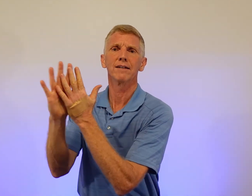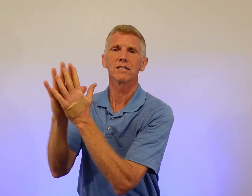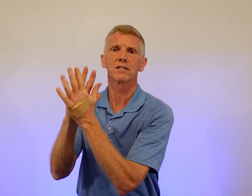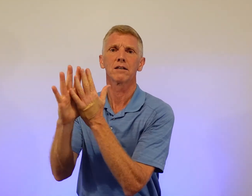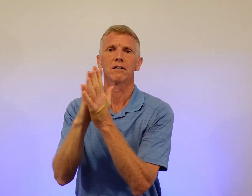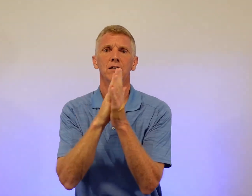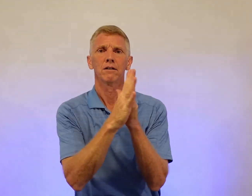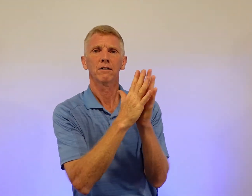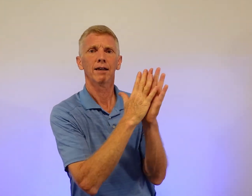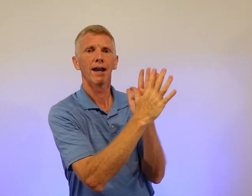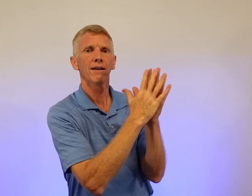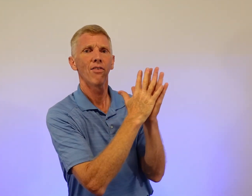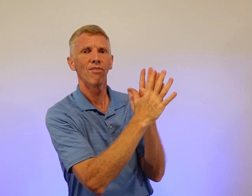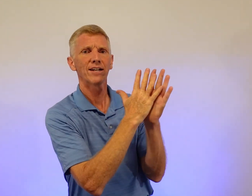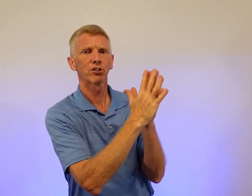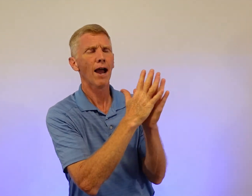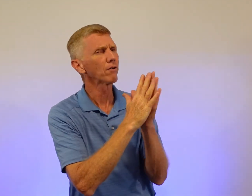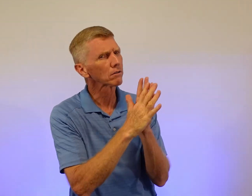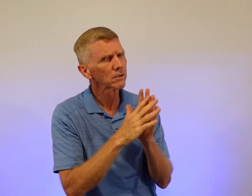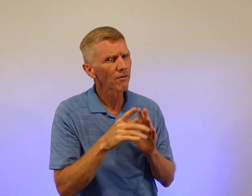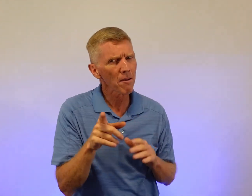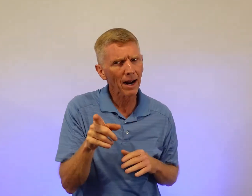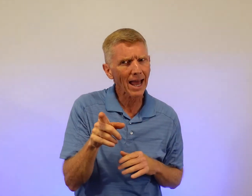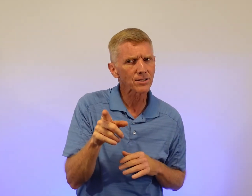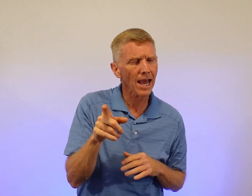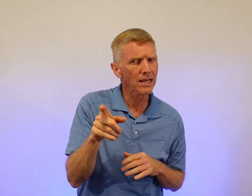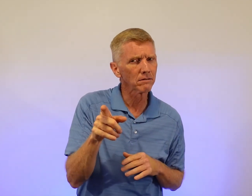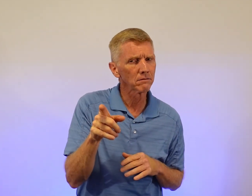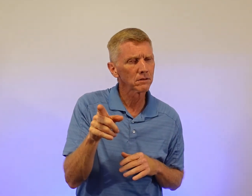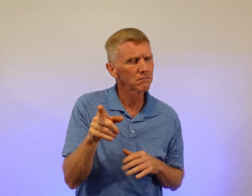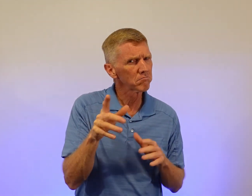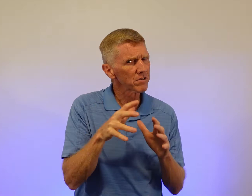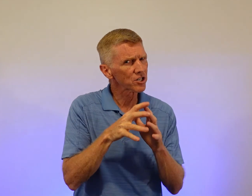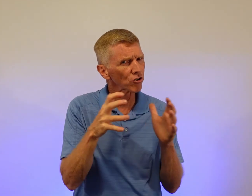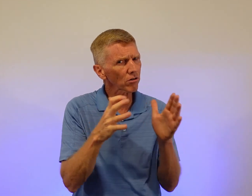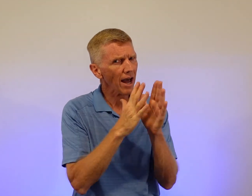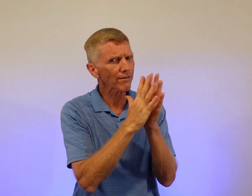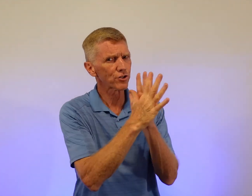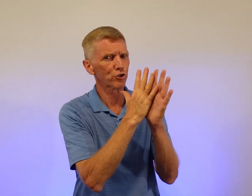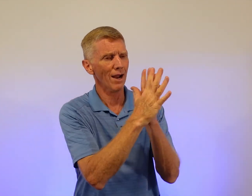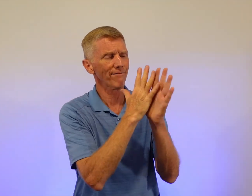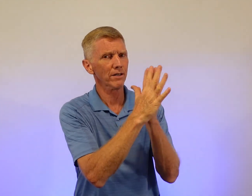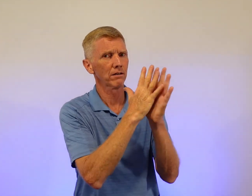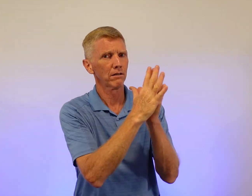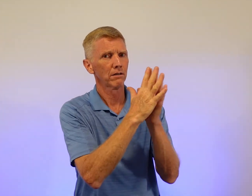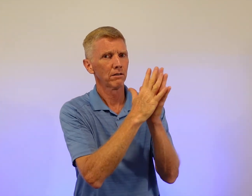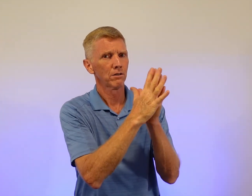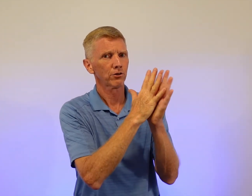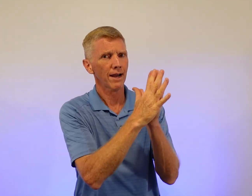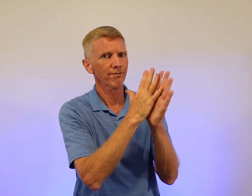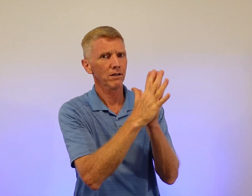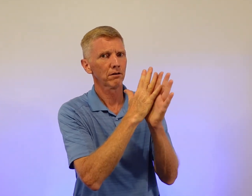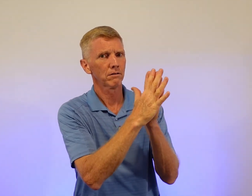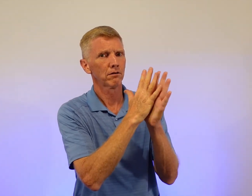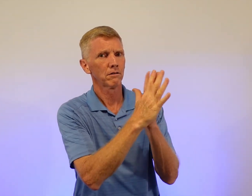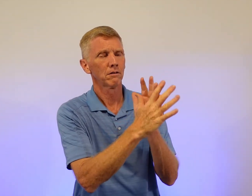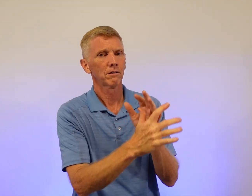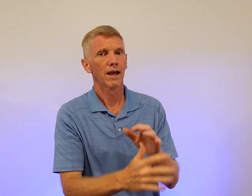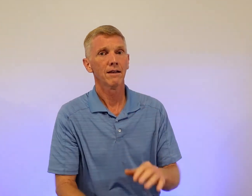this. Okay, that's traffic. They might ask, hey, is there a lot of traffic? Traffic. Okay, how